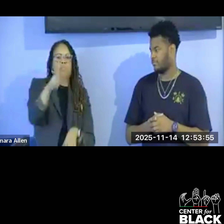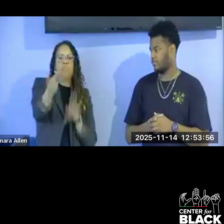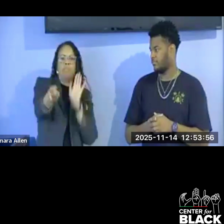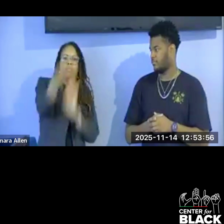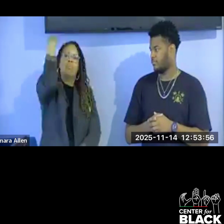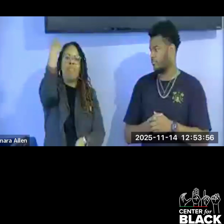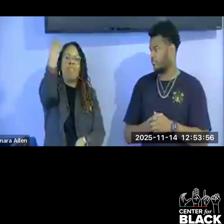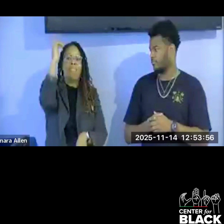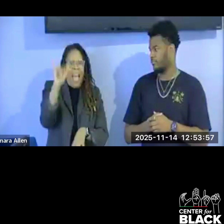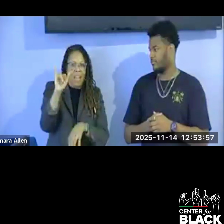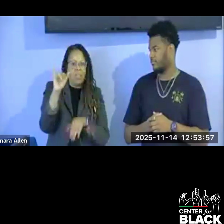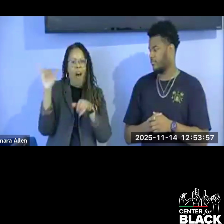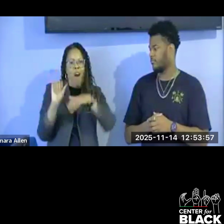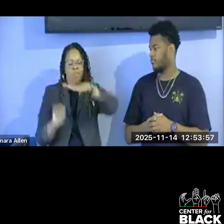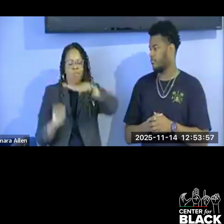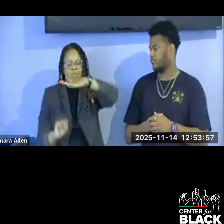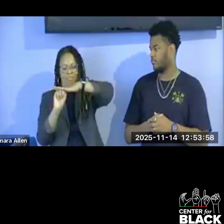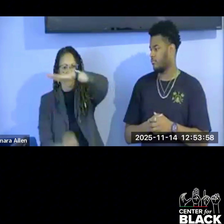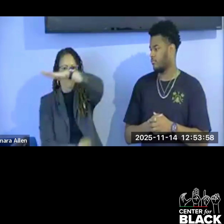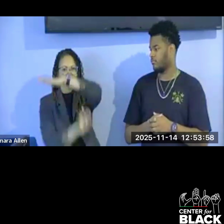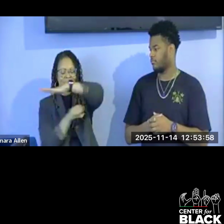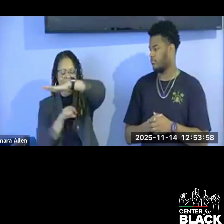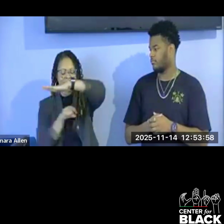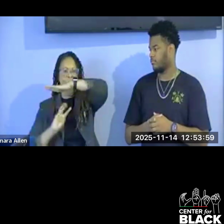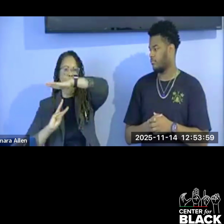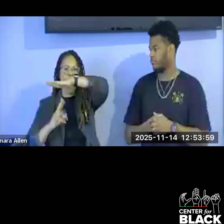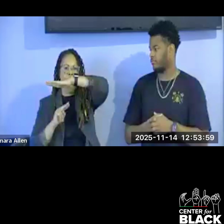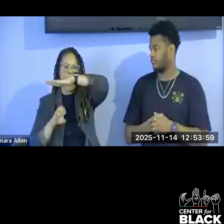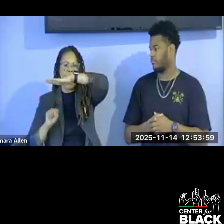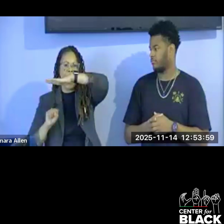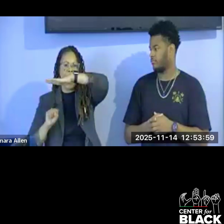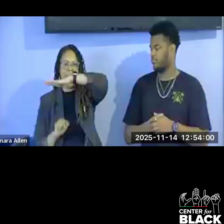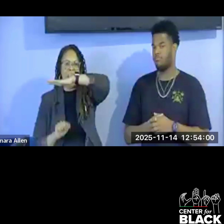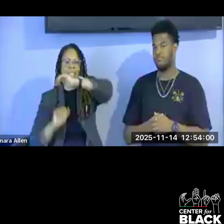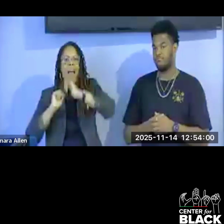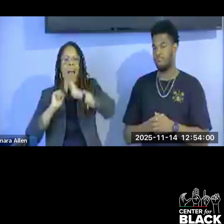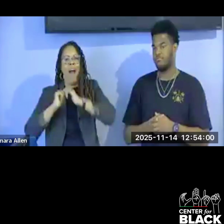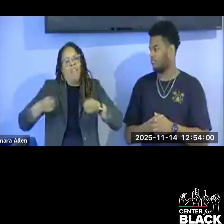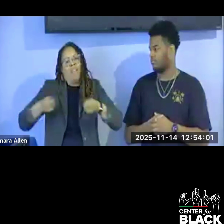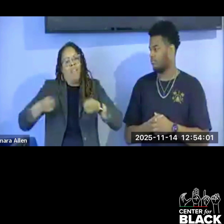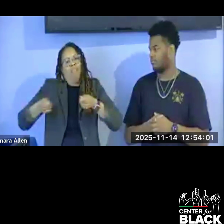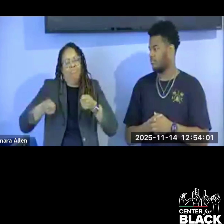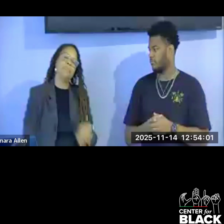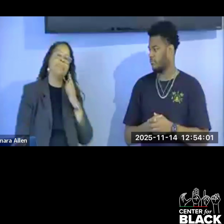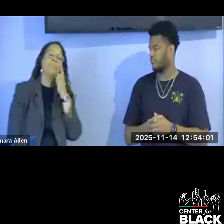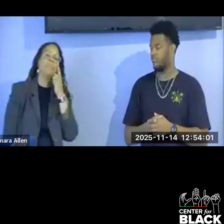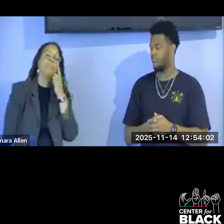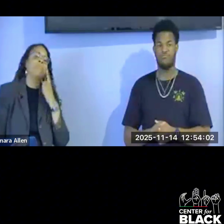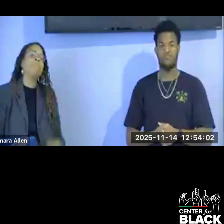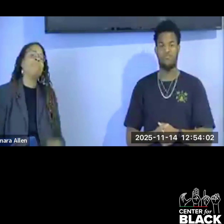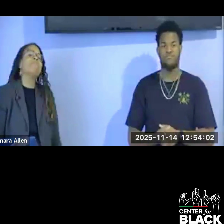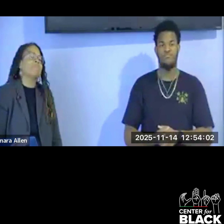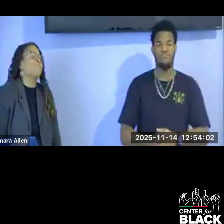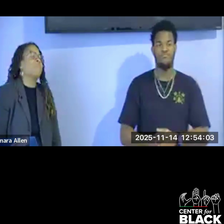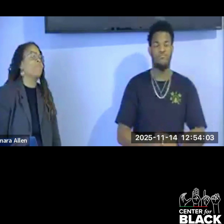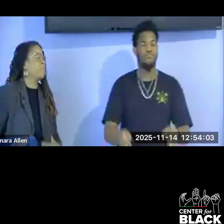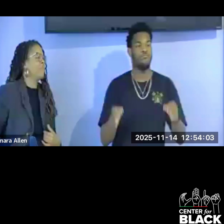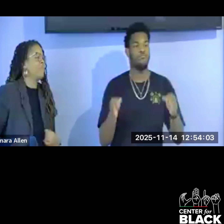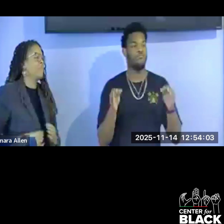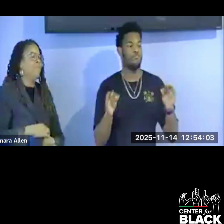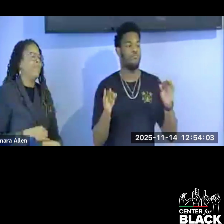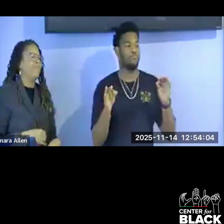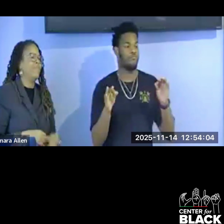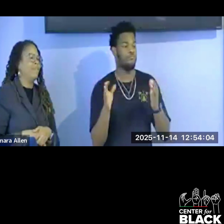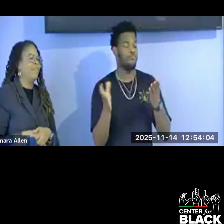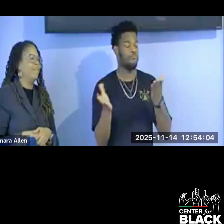And, there was no communication, right? They didn't explain to him why or how. And again, that's because of the foundation and the root